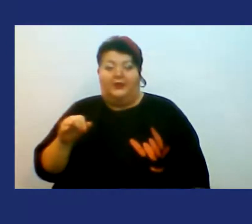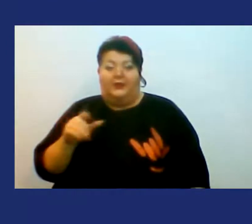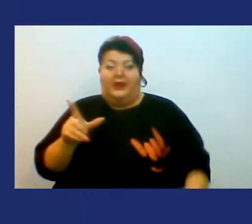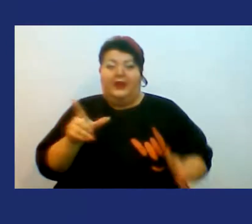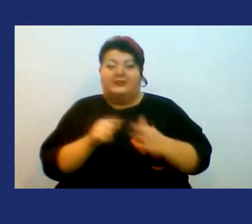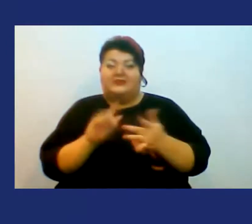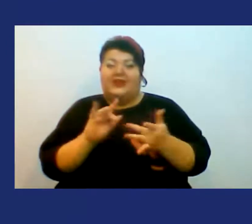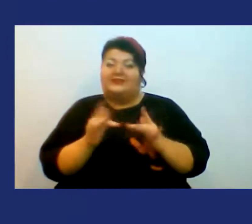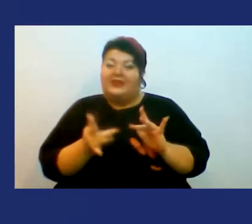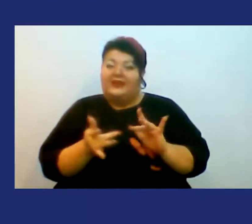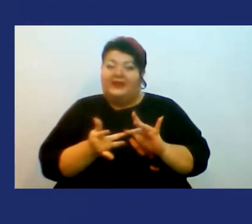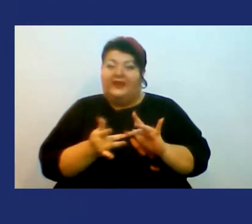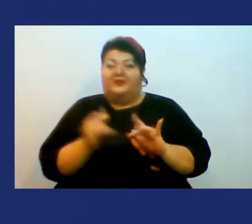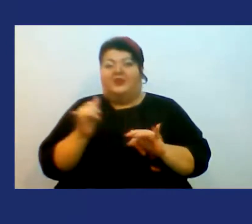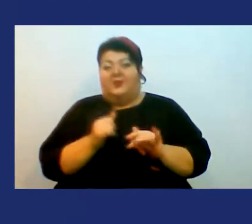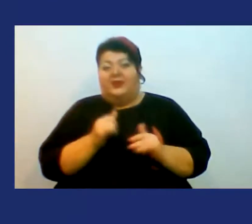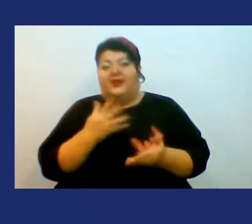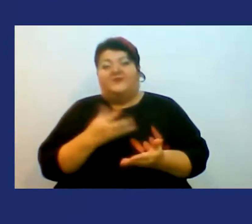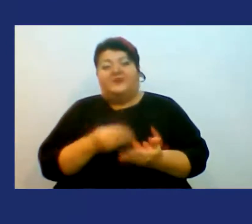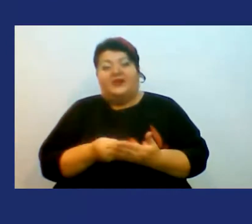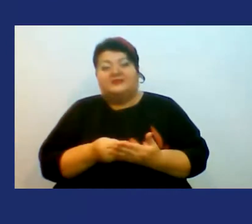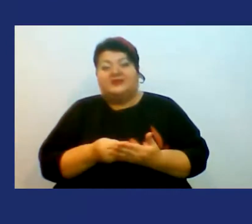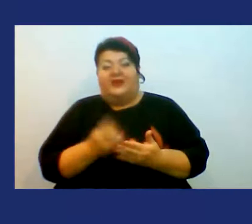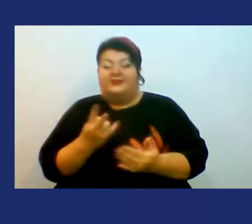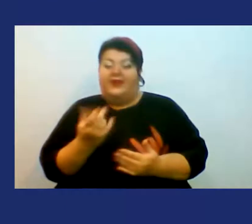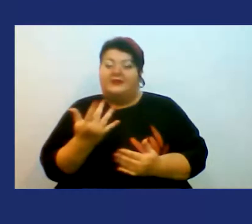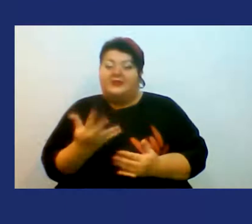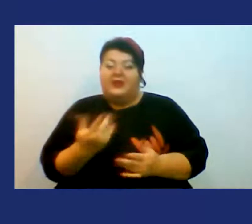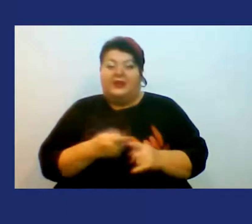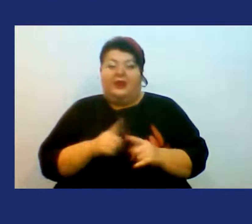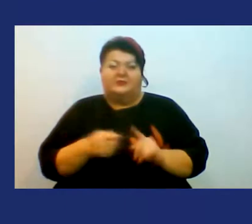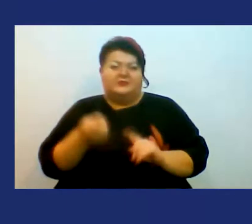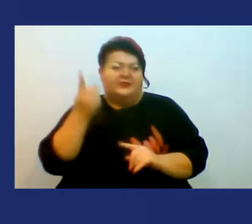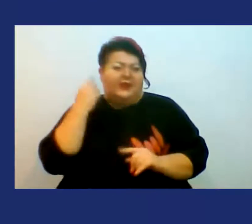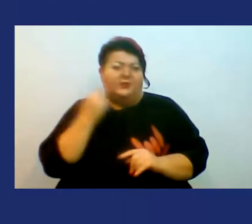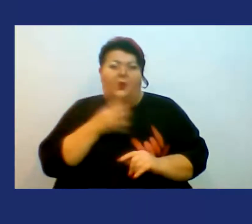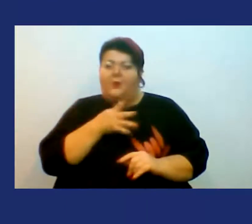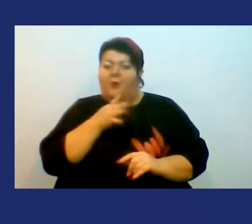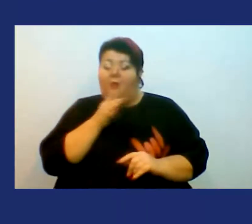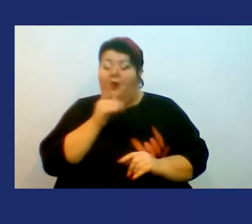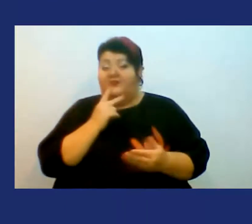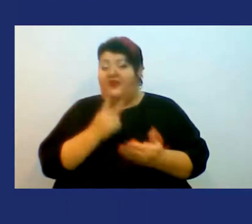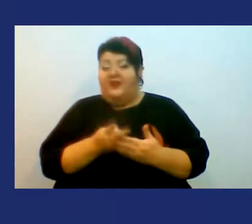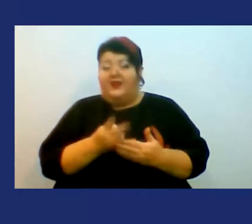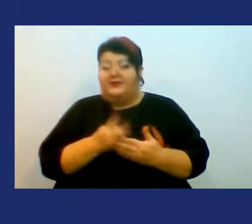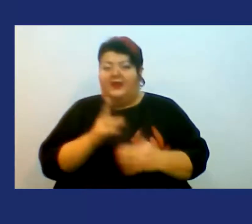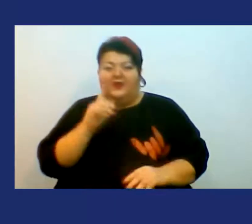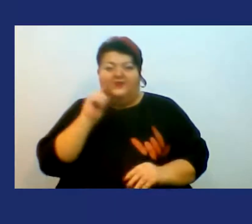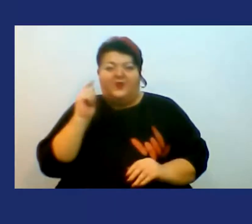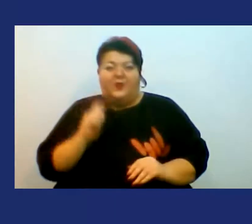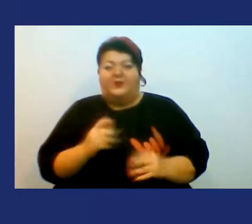namely his approaches to involve internet and how at that time it looked